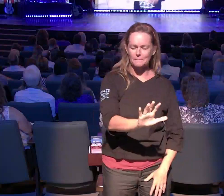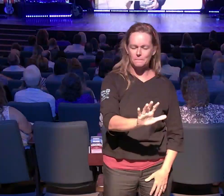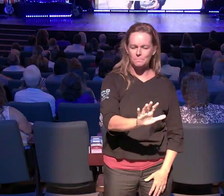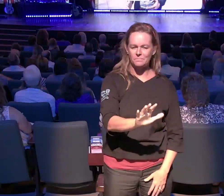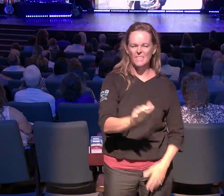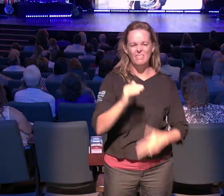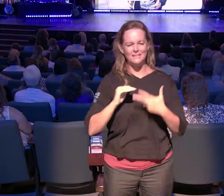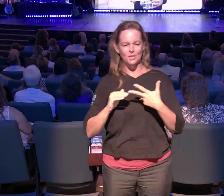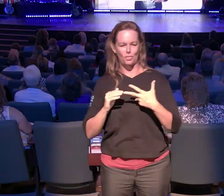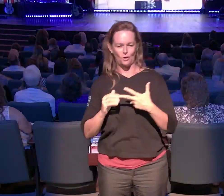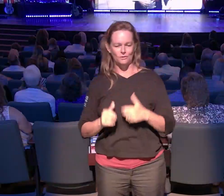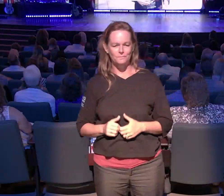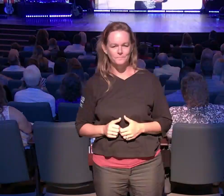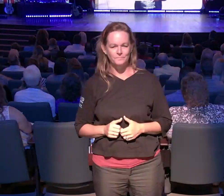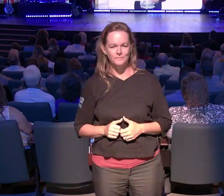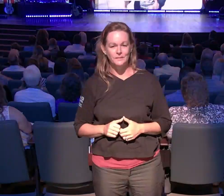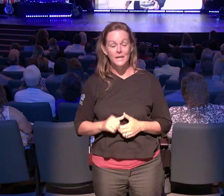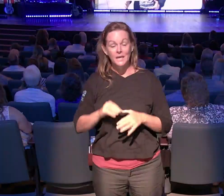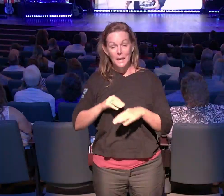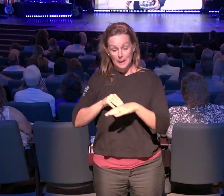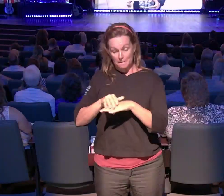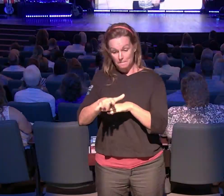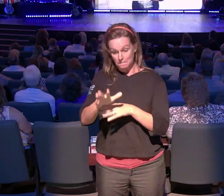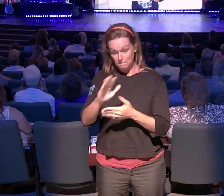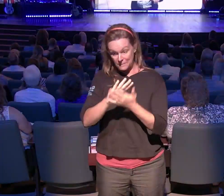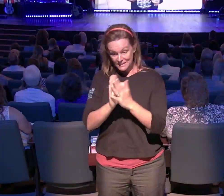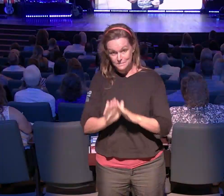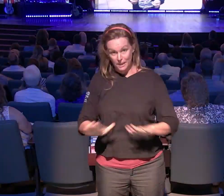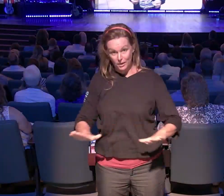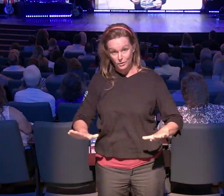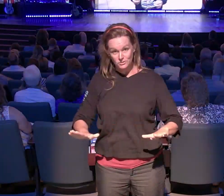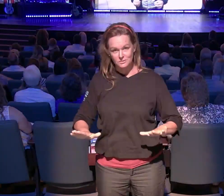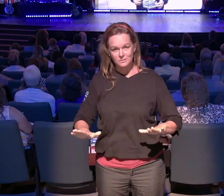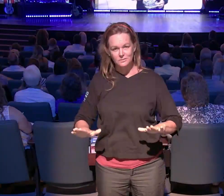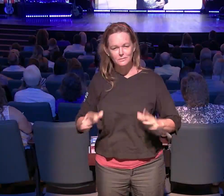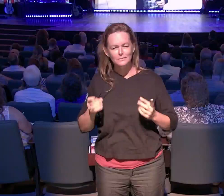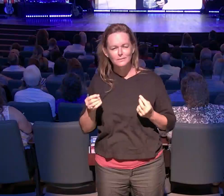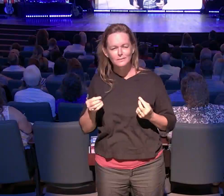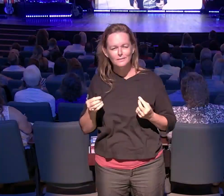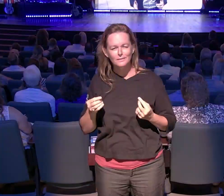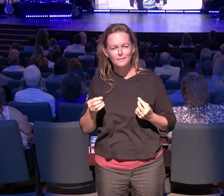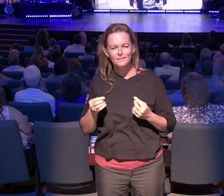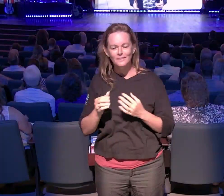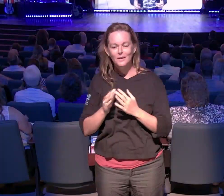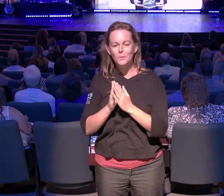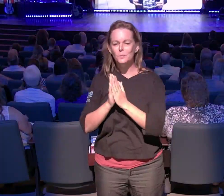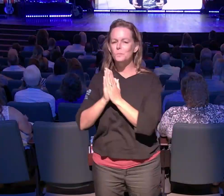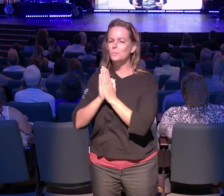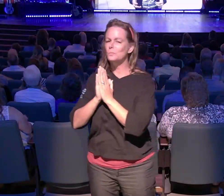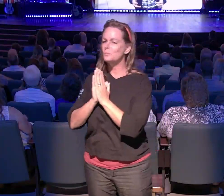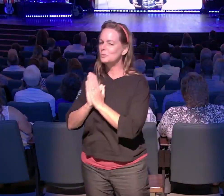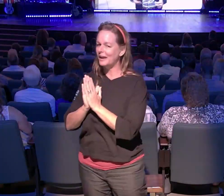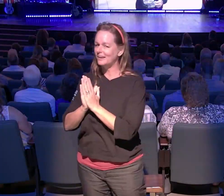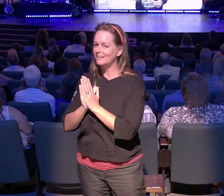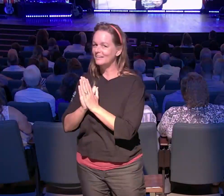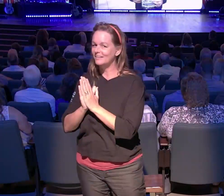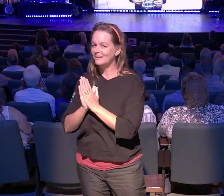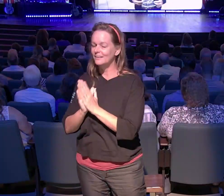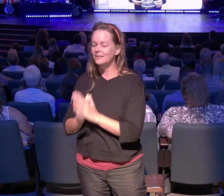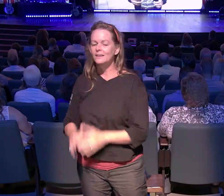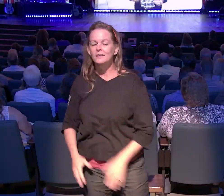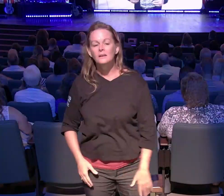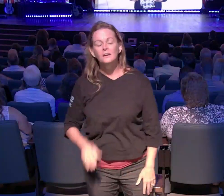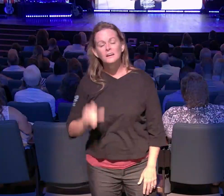Peacemakers pray. Peacemakers pray. The best defense is a great offense. Let me say that again. The